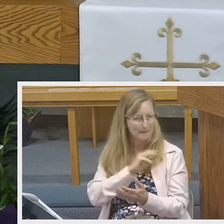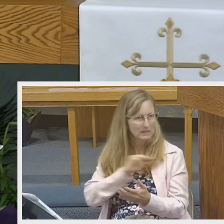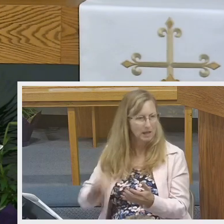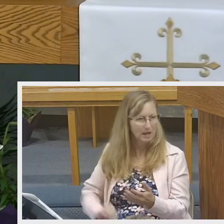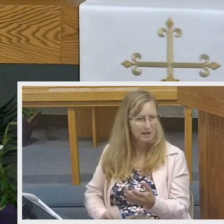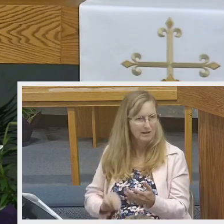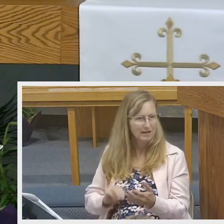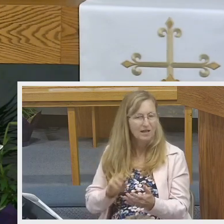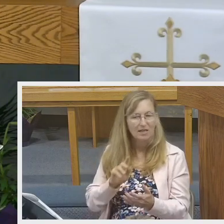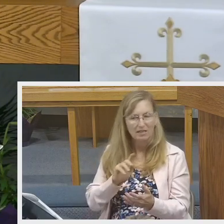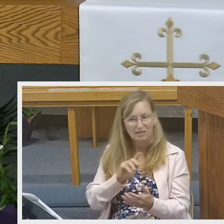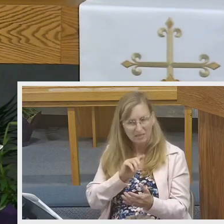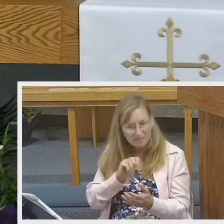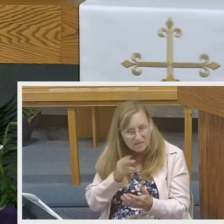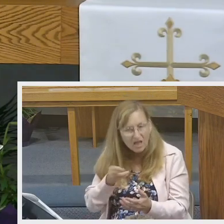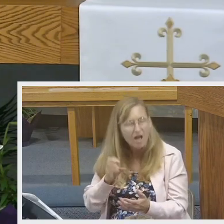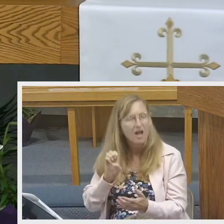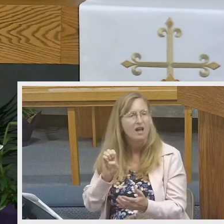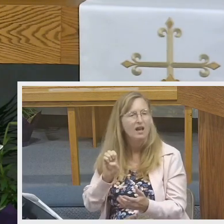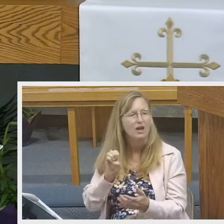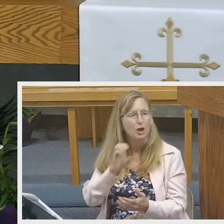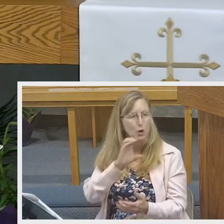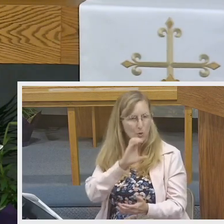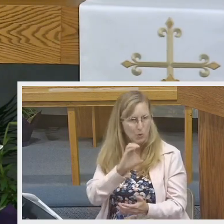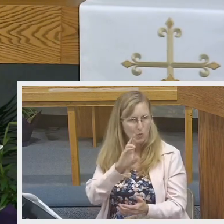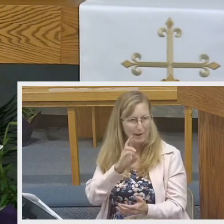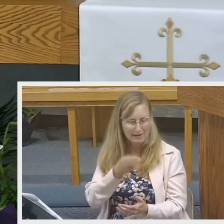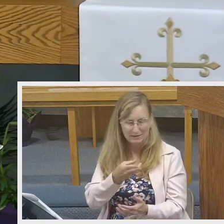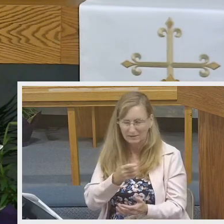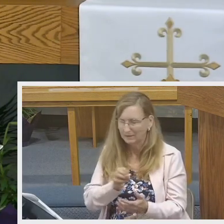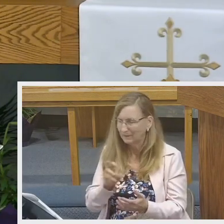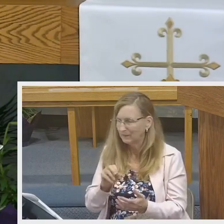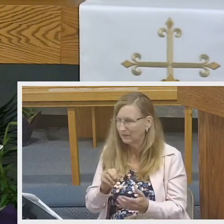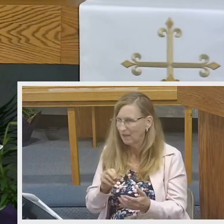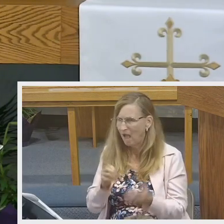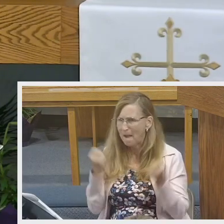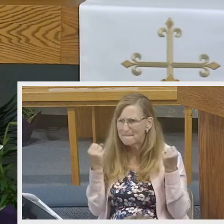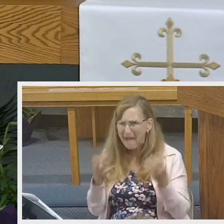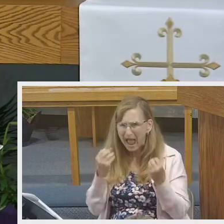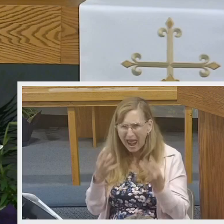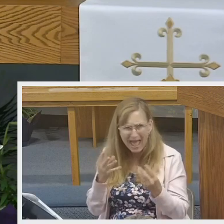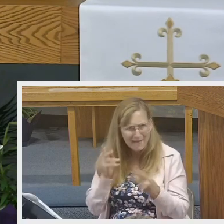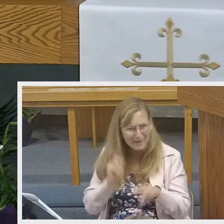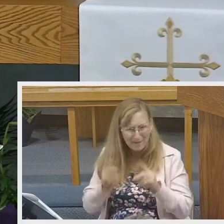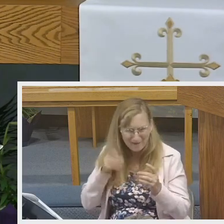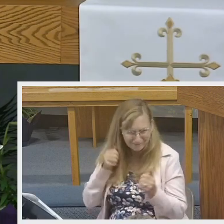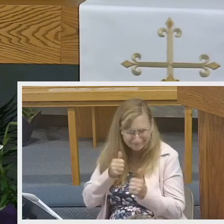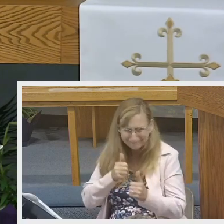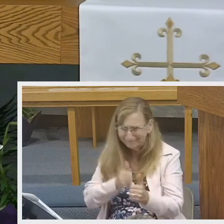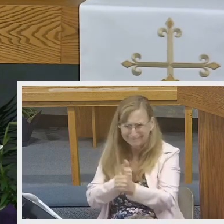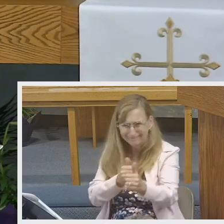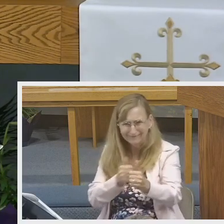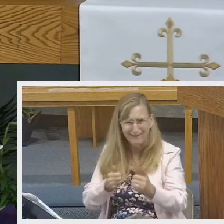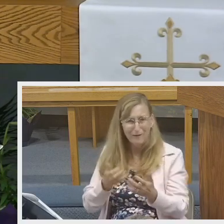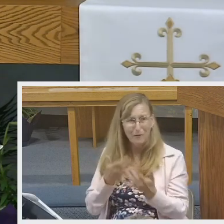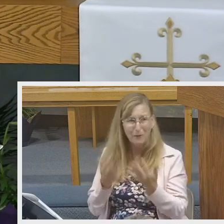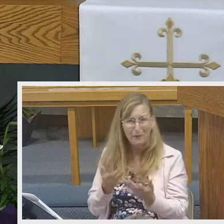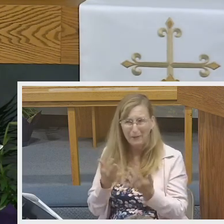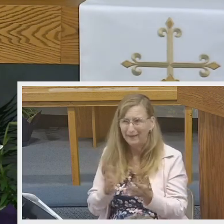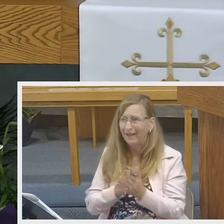of people start following him. They were so excited. They've been waiting and waiting for